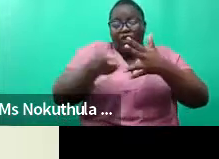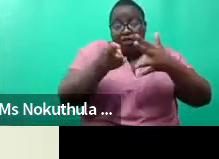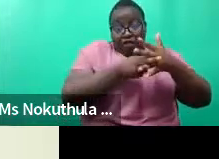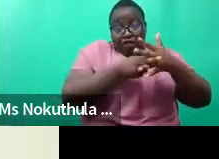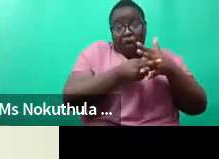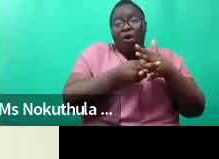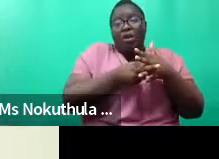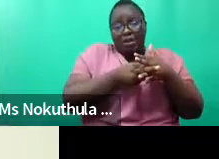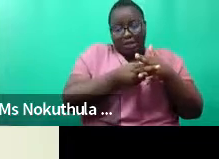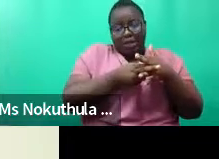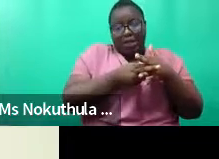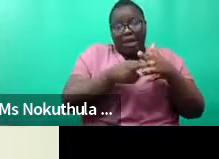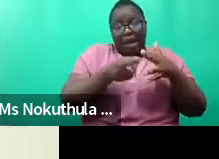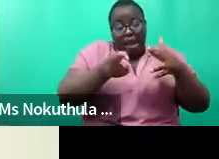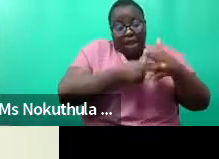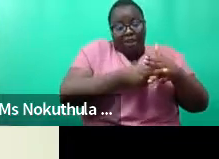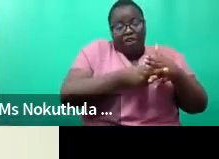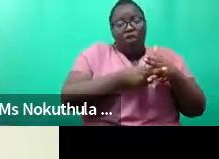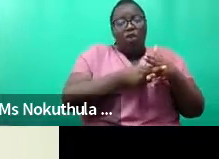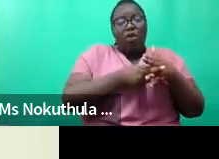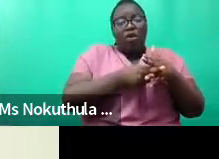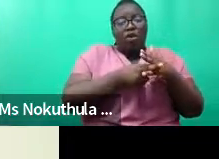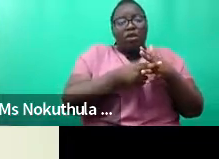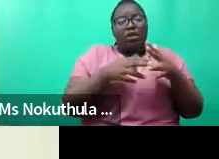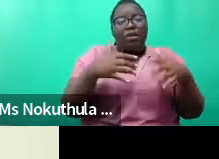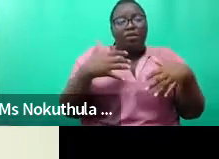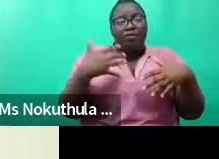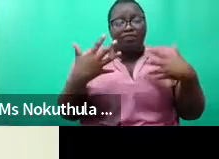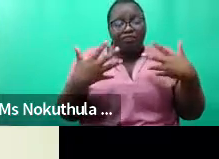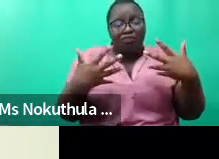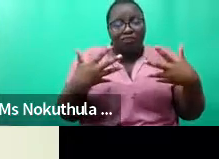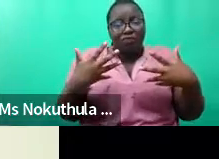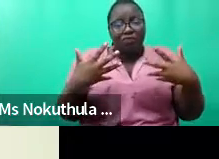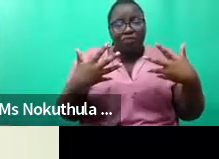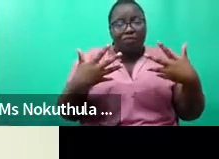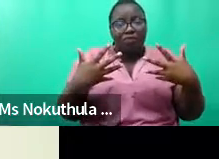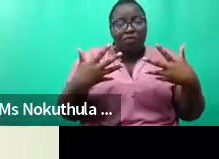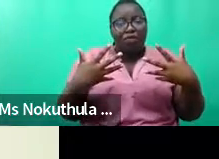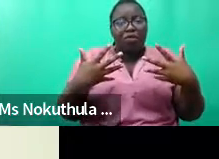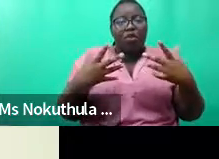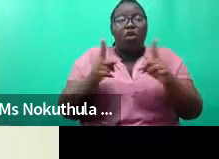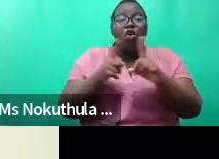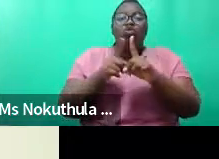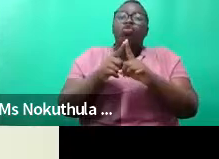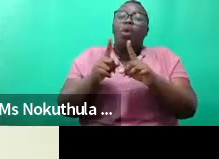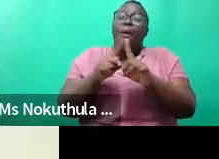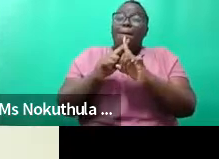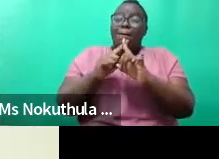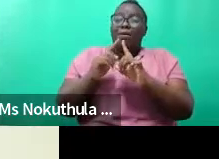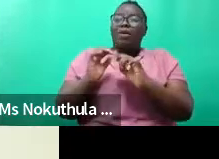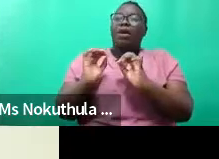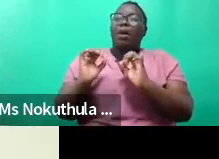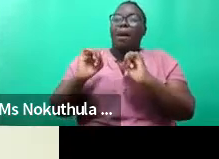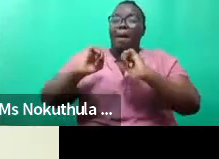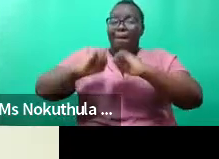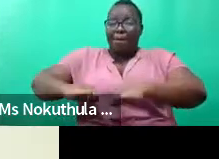was video recorded, and then with of course the permission of both the